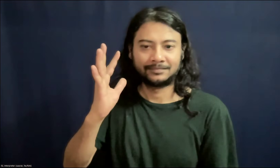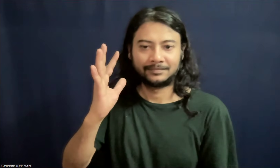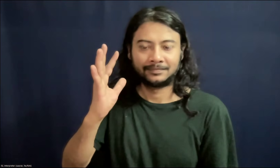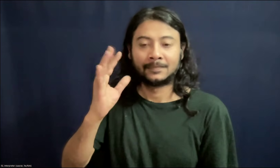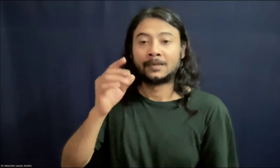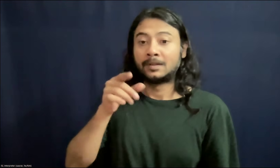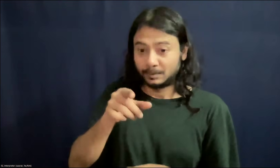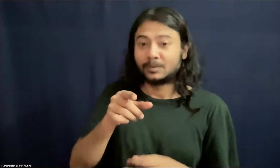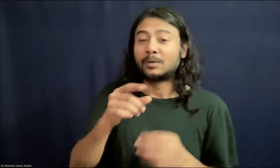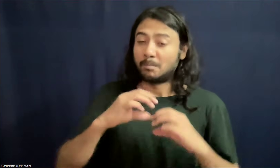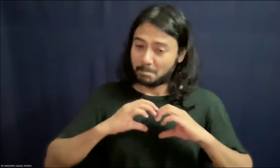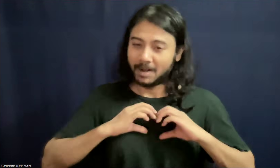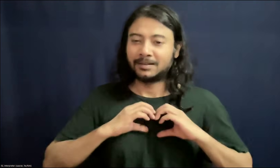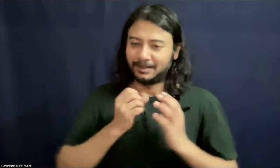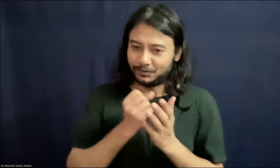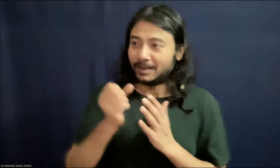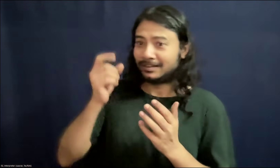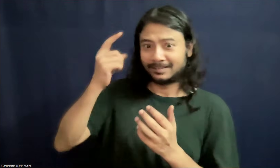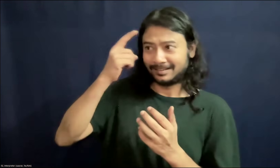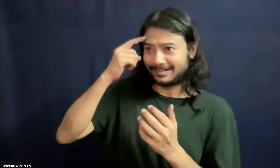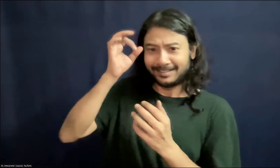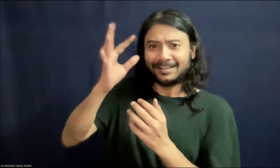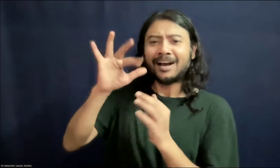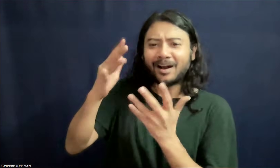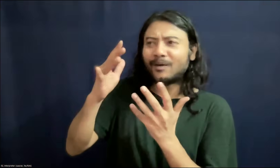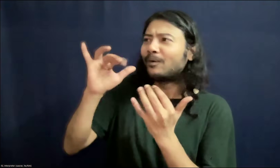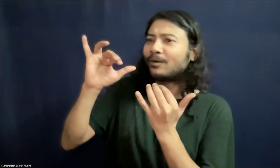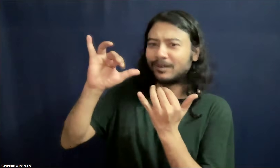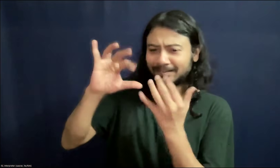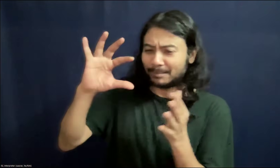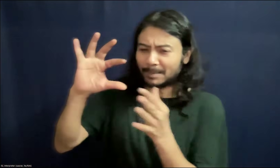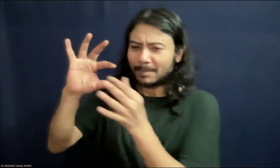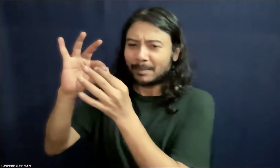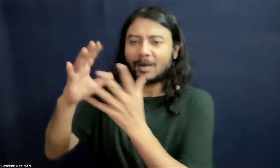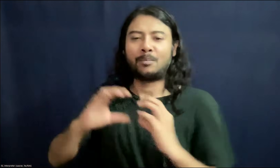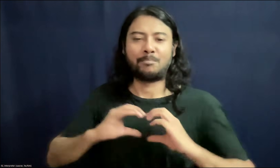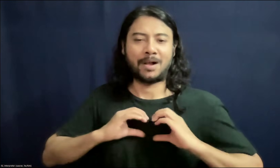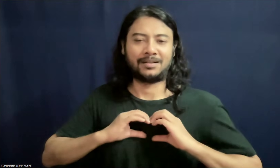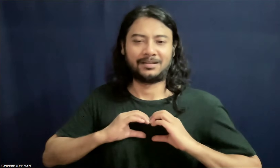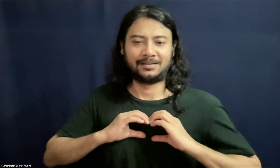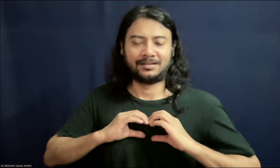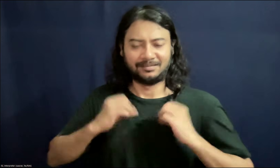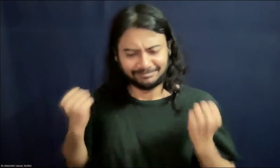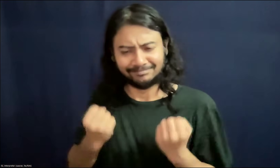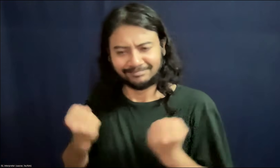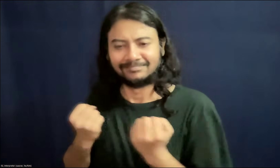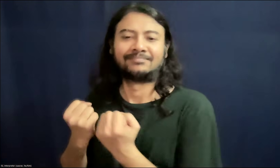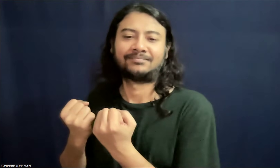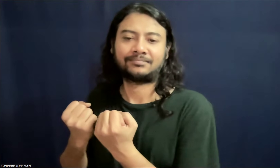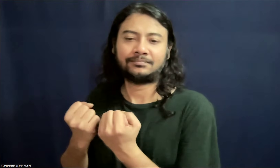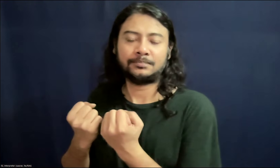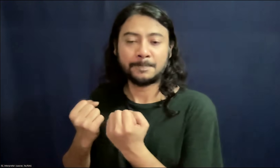your life. Always remember that Krishna is Purushottam. Krishna is there is nobody above